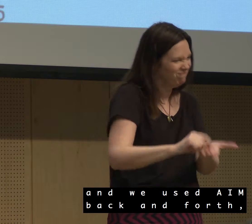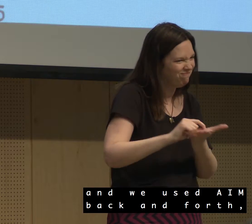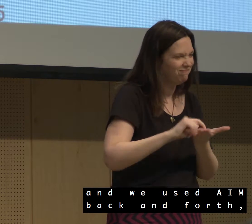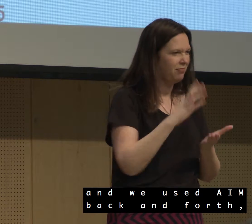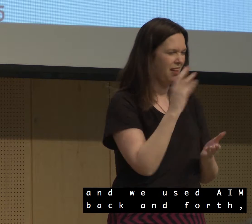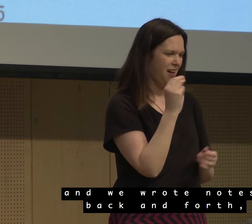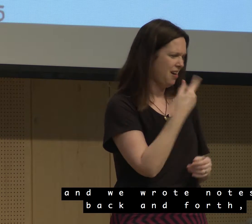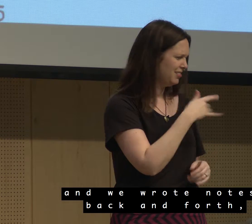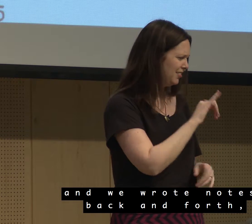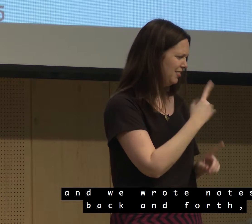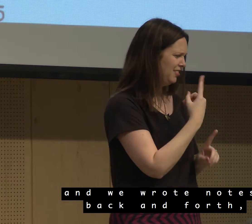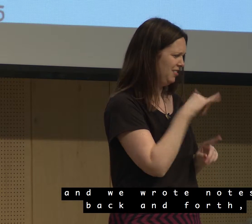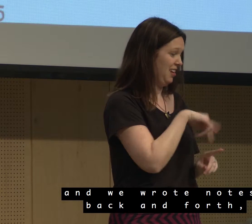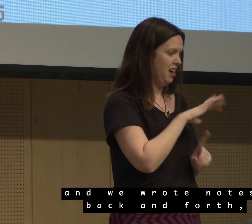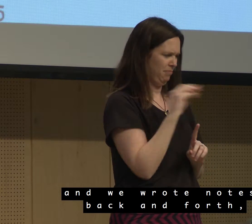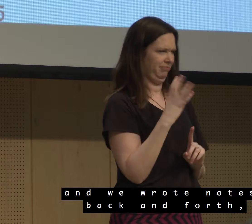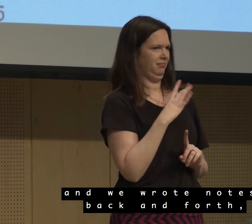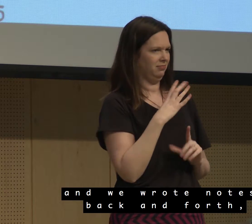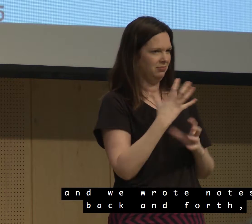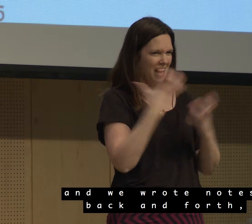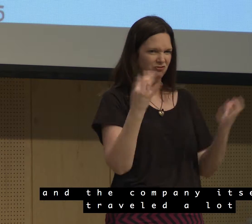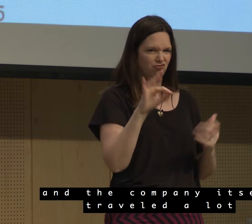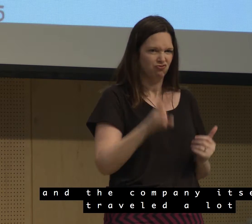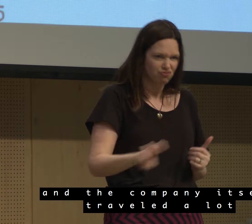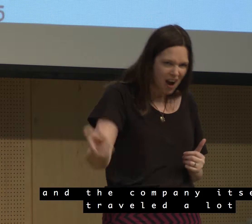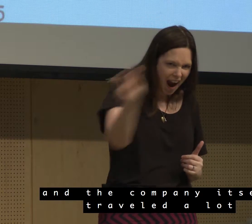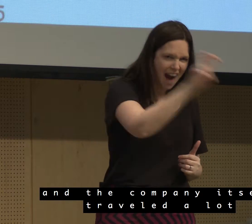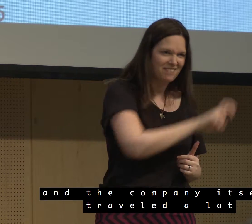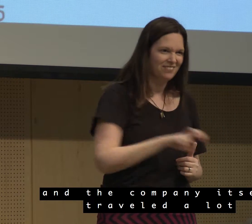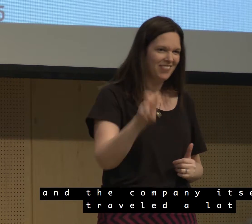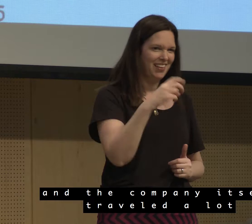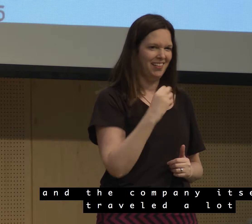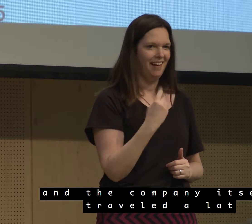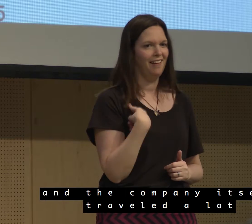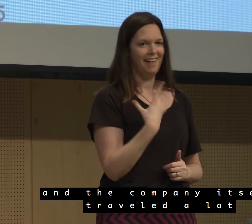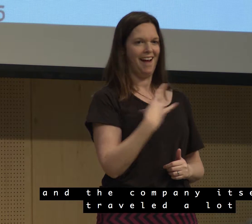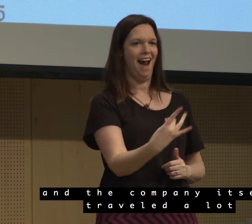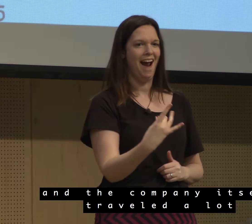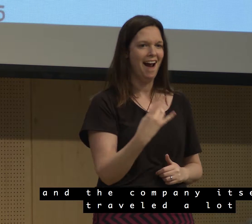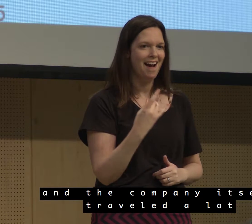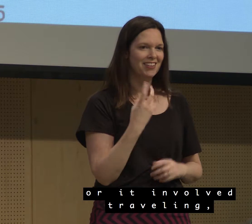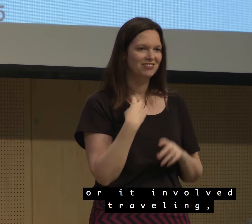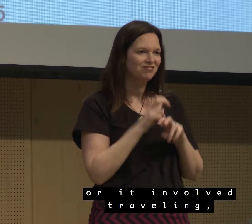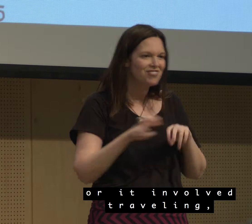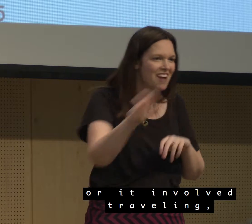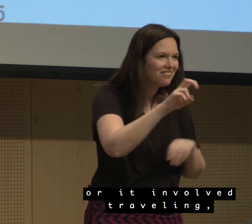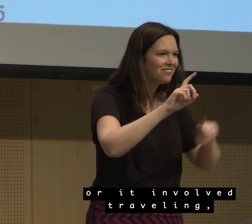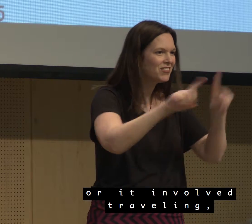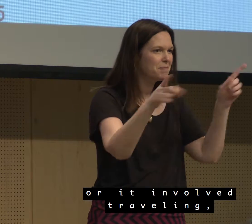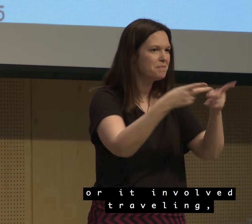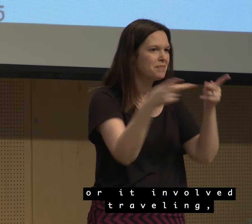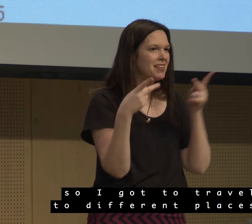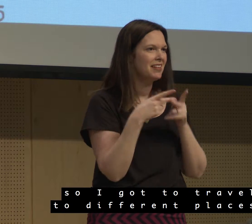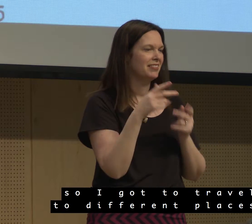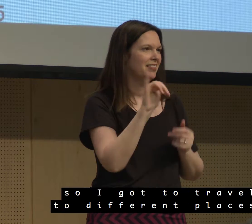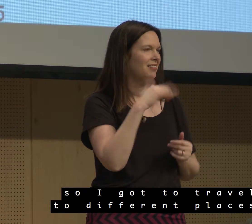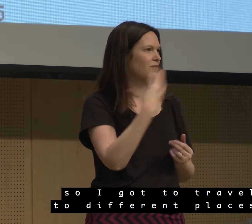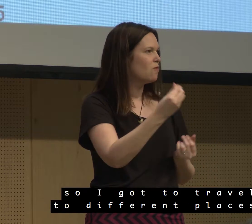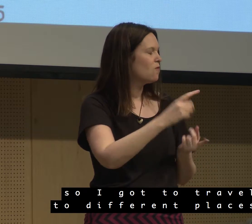and forth, and we wrote notes back and forth. And the company itself traveled a lot, or it involved traveling, so I got to travel to